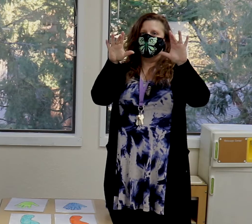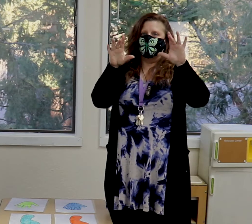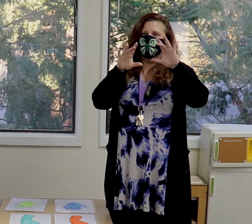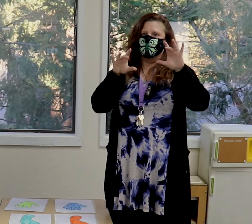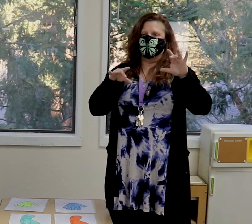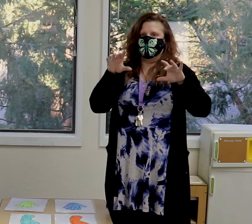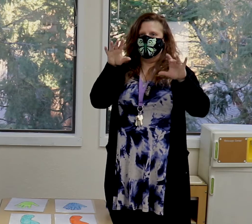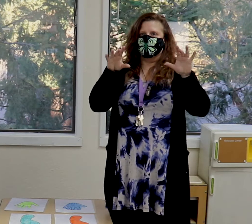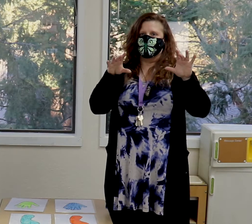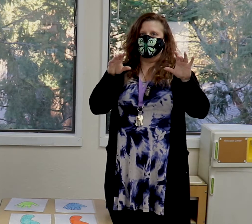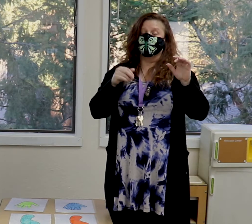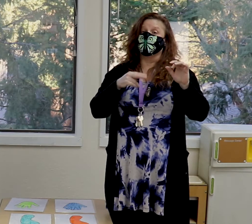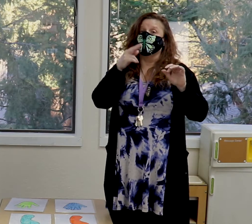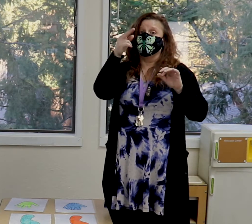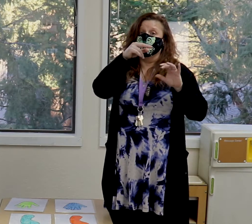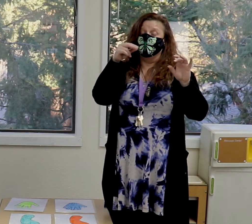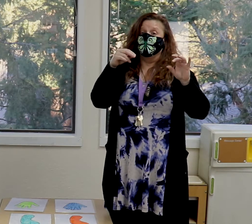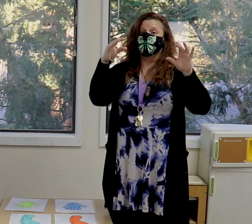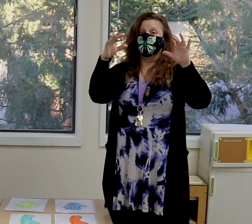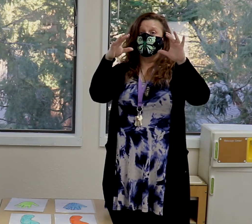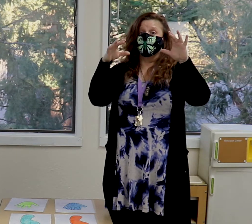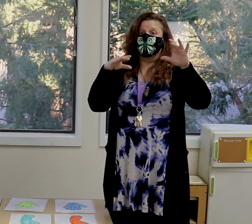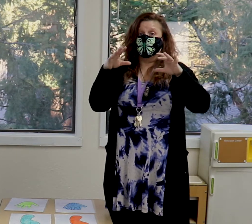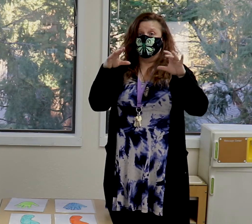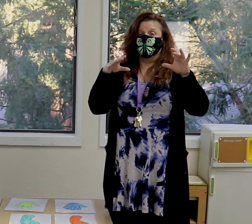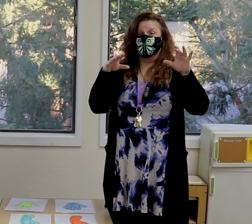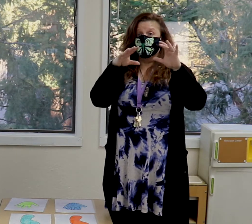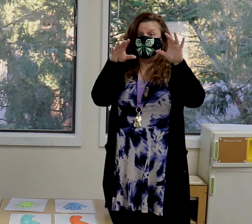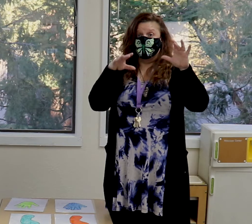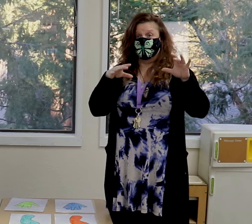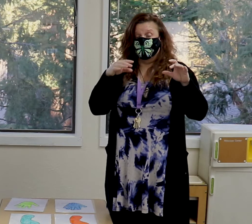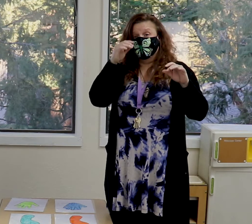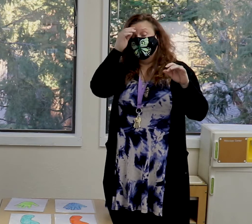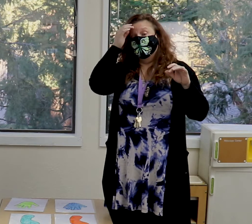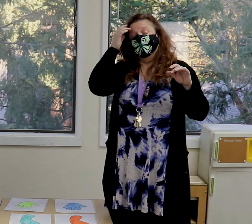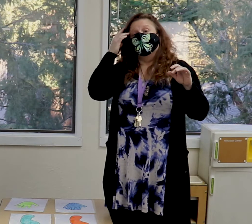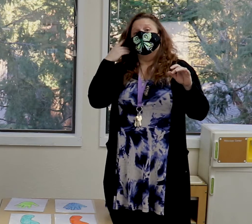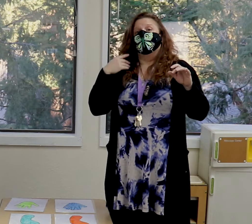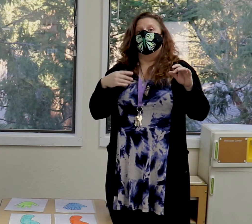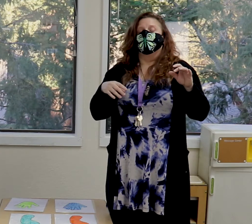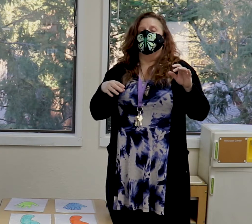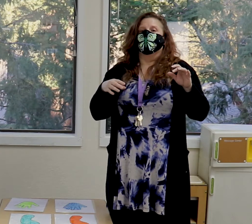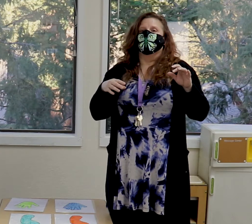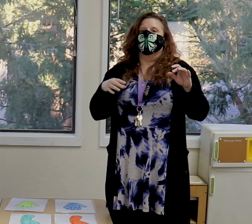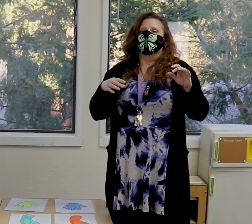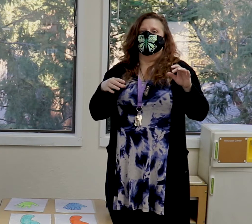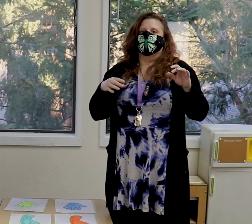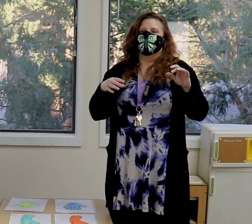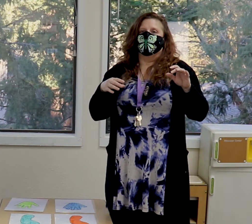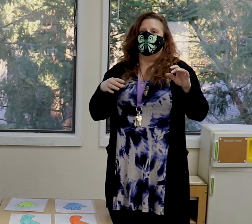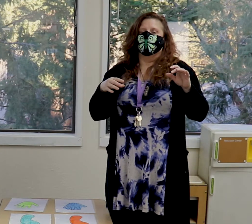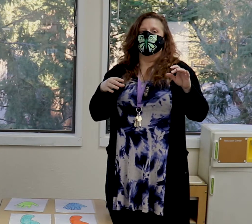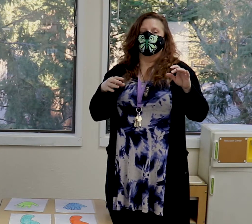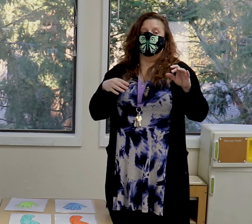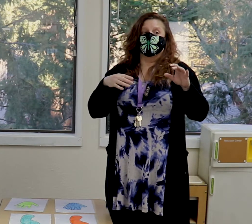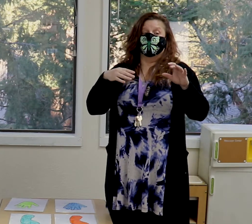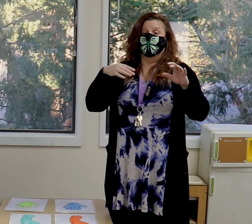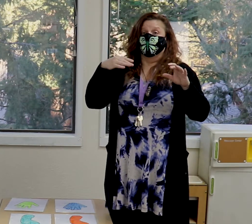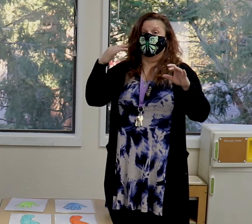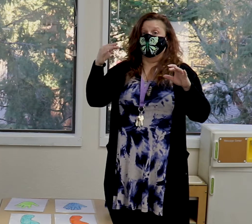draw and color on each section, and then cut it, and they glue them together or tape them together. You can also take more